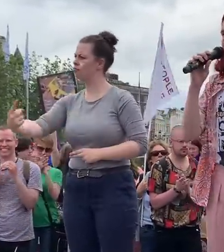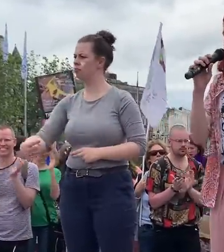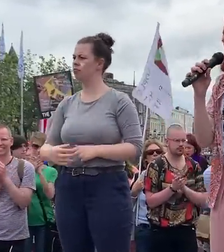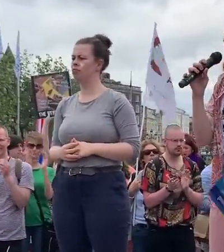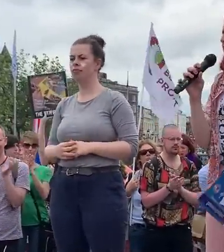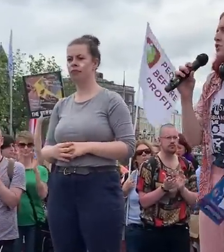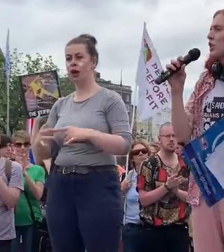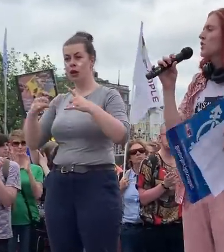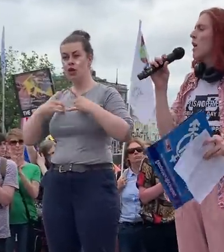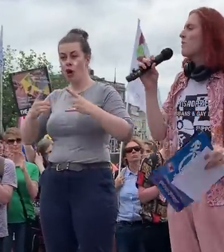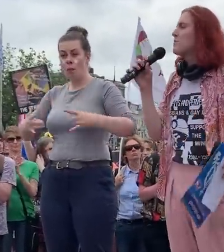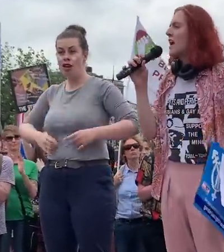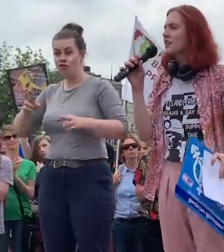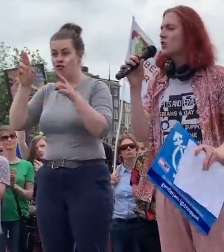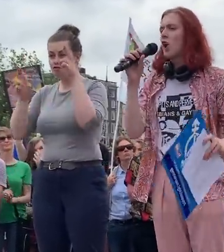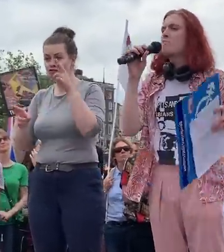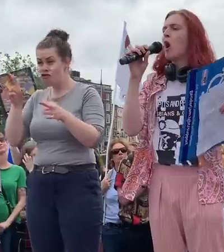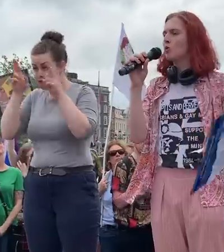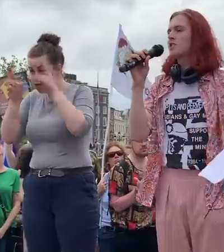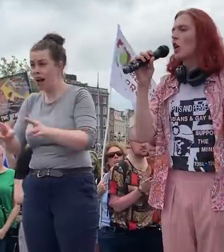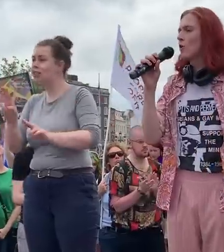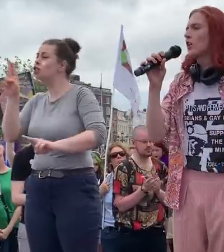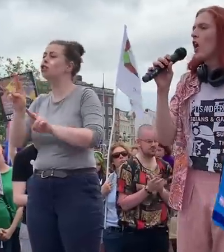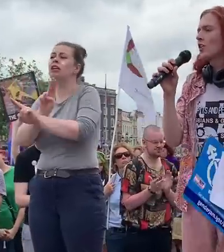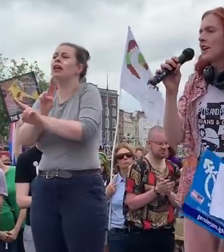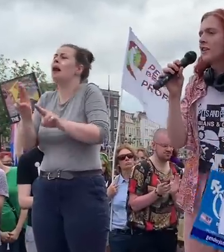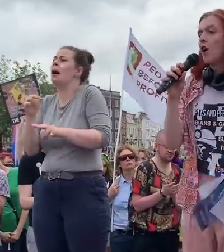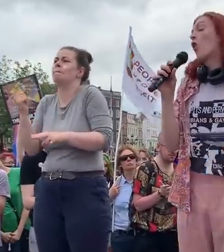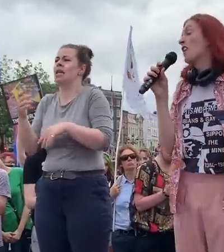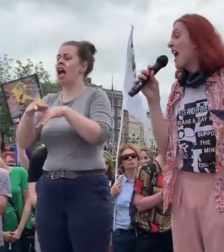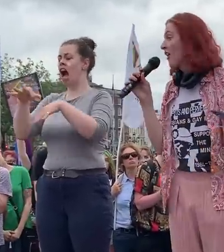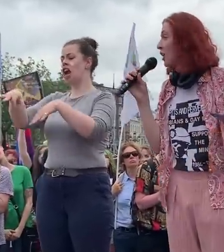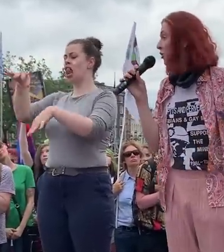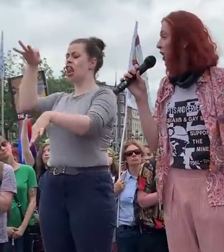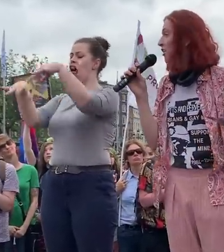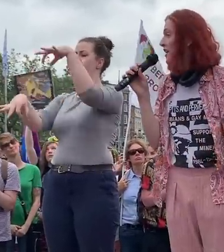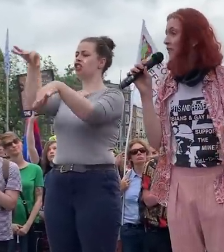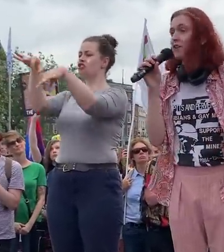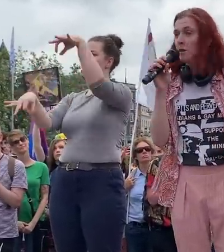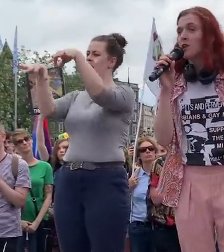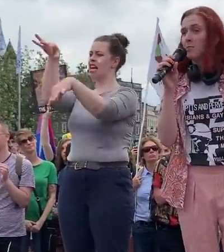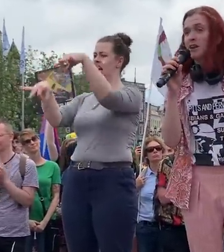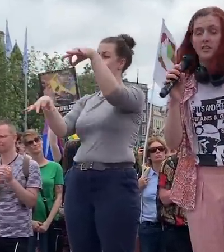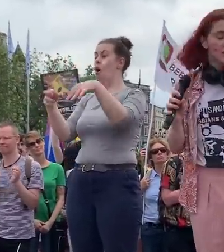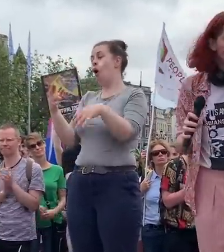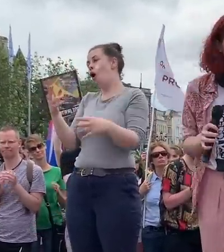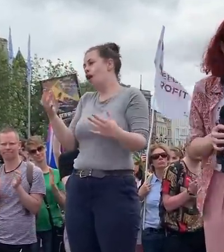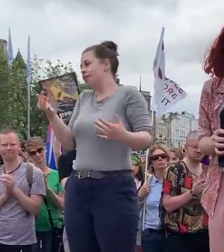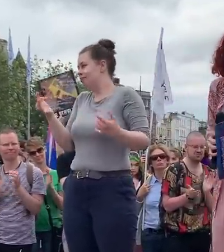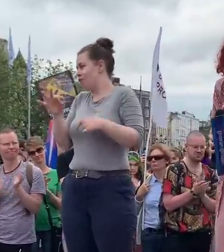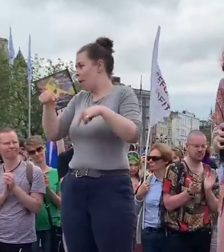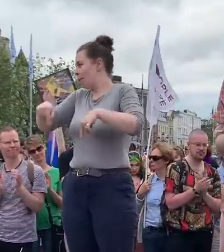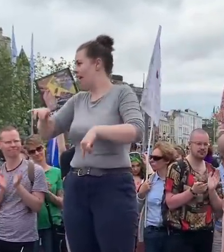Yeah! Human rights should not be based on a postcode lottery or an air code lottery if you're from Dublin.